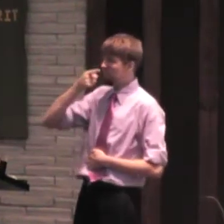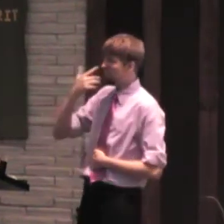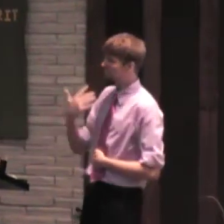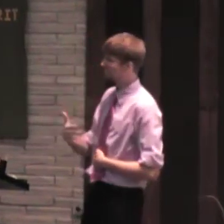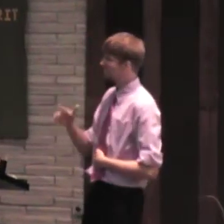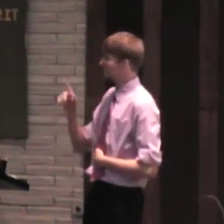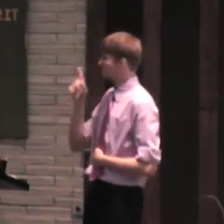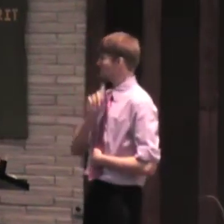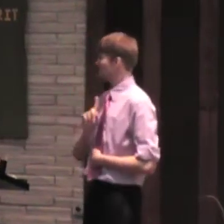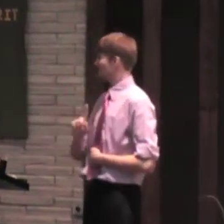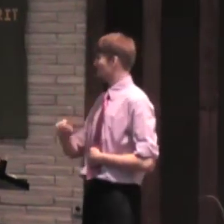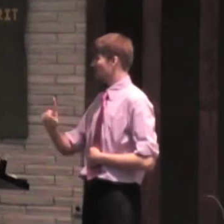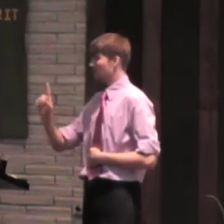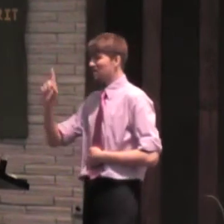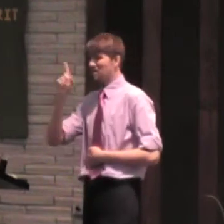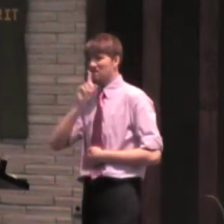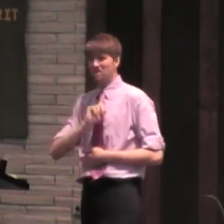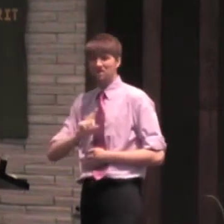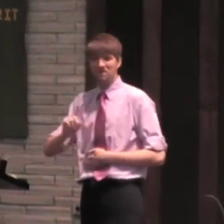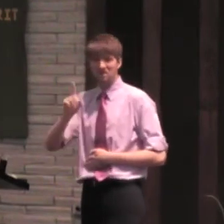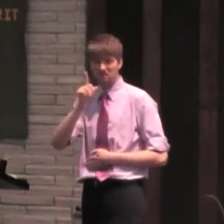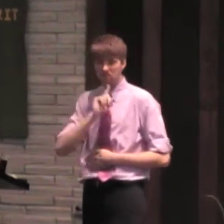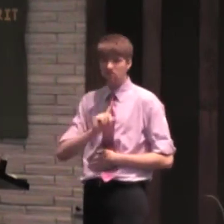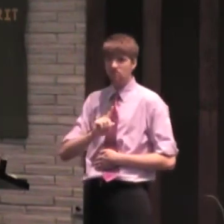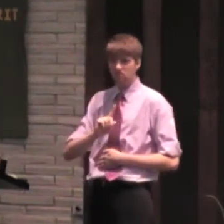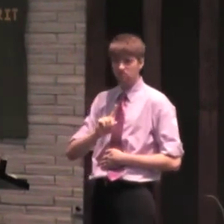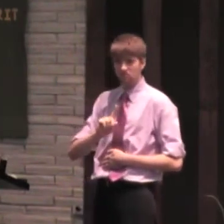there amongst all these hearing people, and it was very lonely.